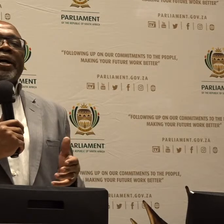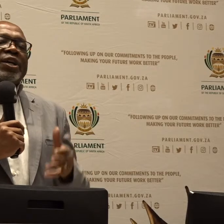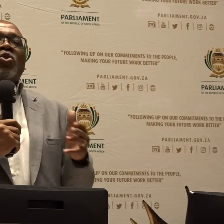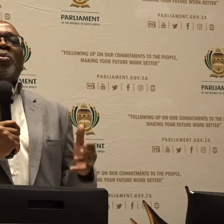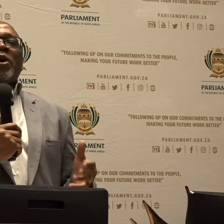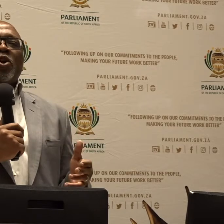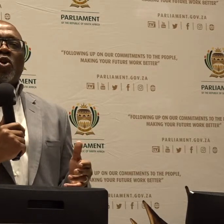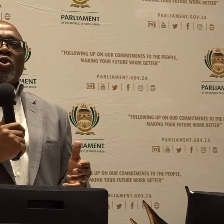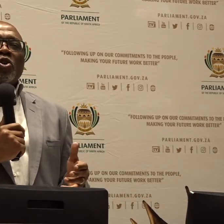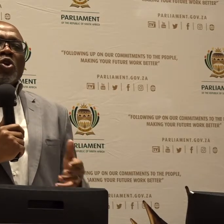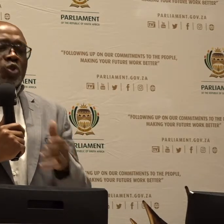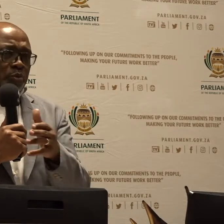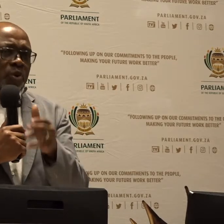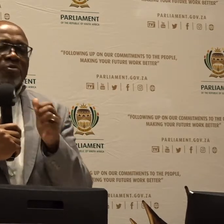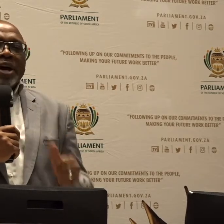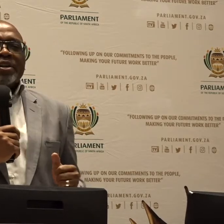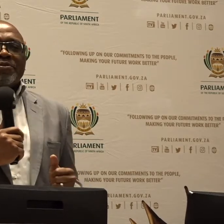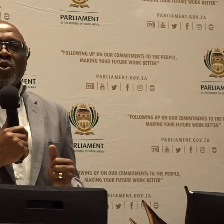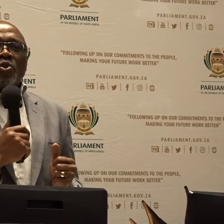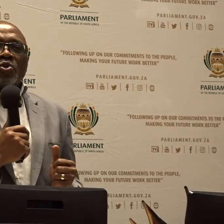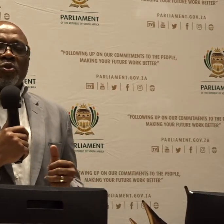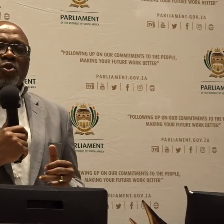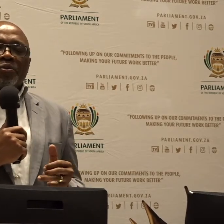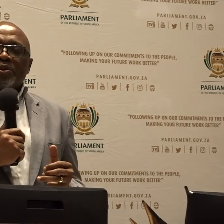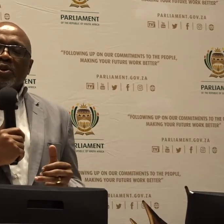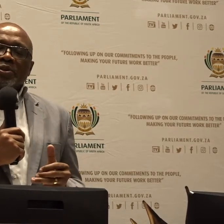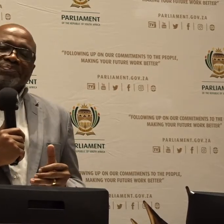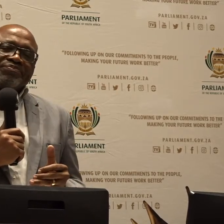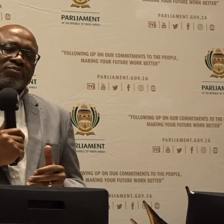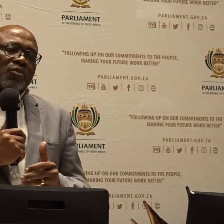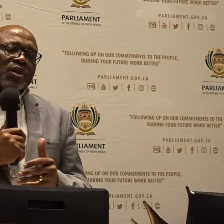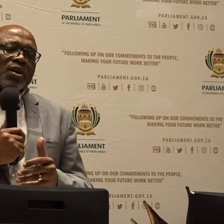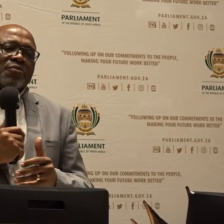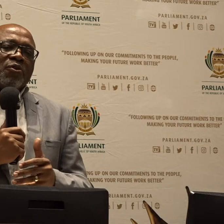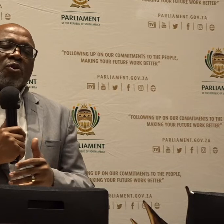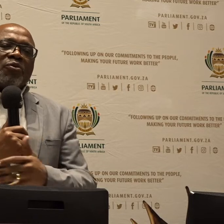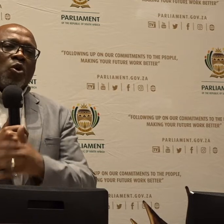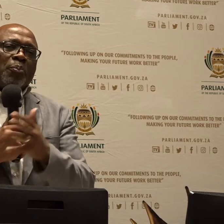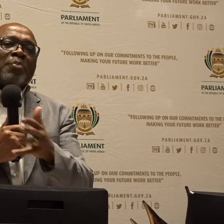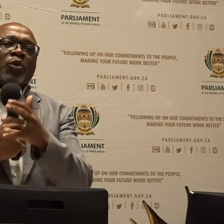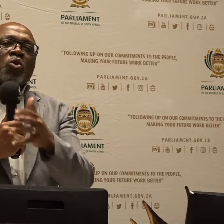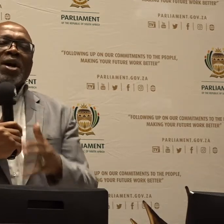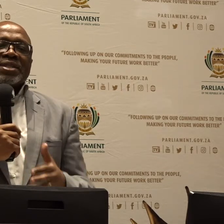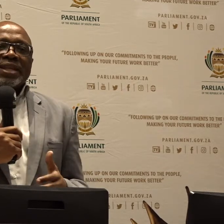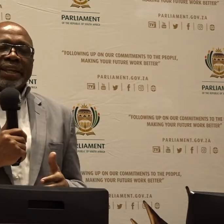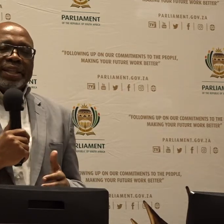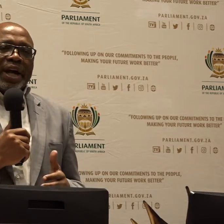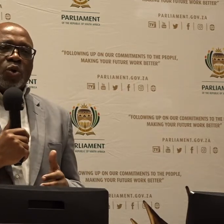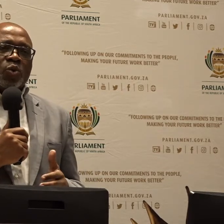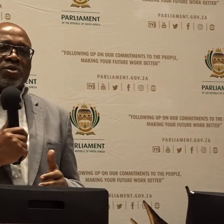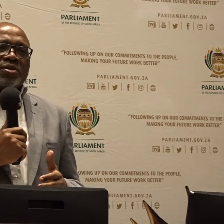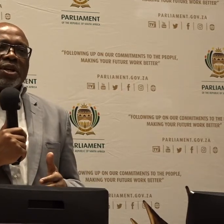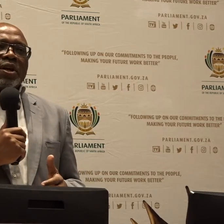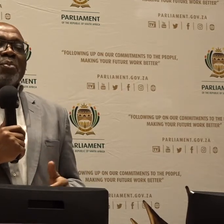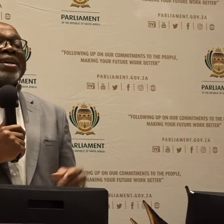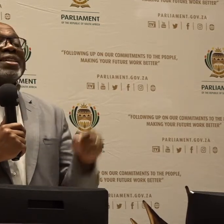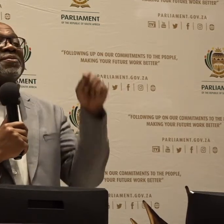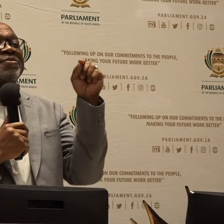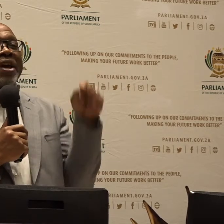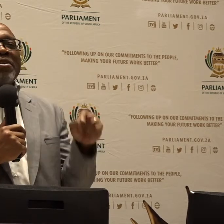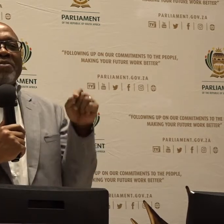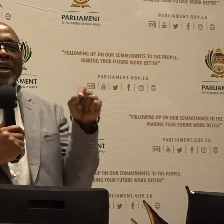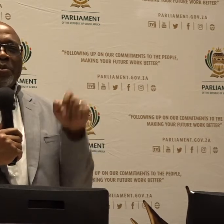a container in copernom to provide for for for for people who are selling their goods